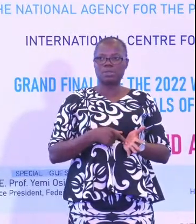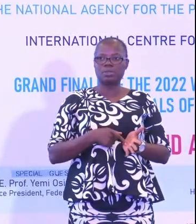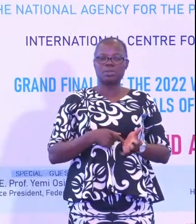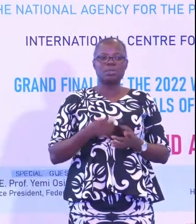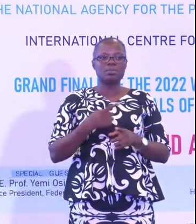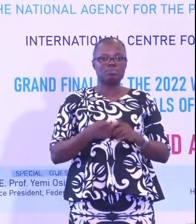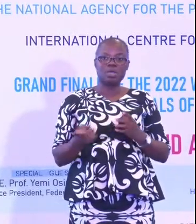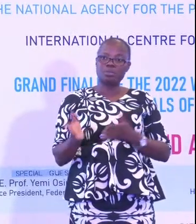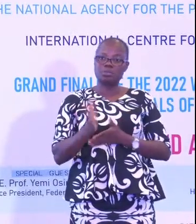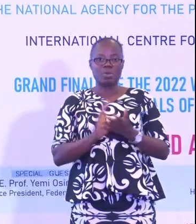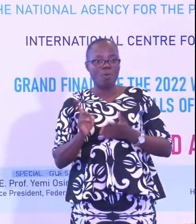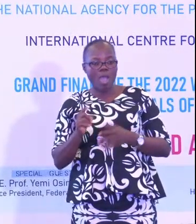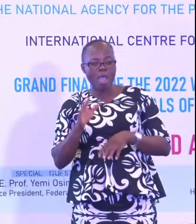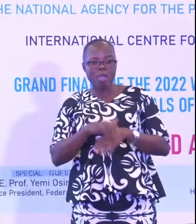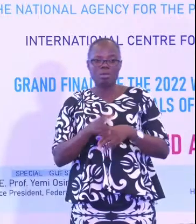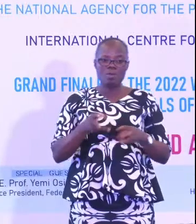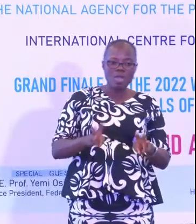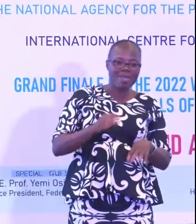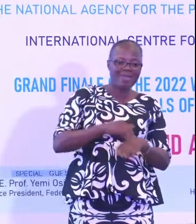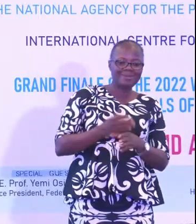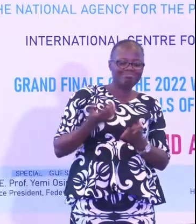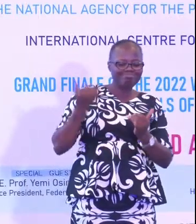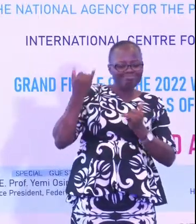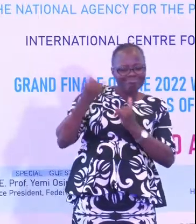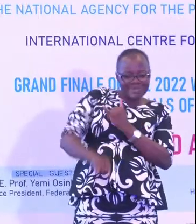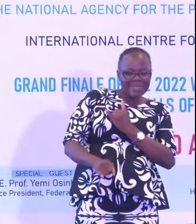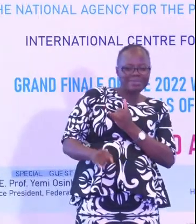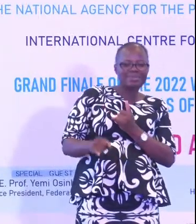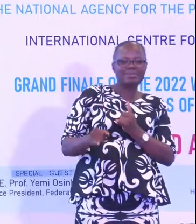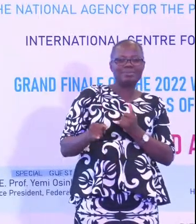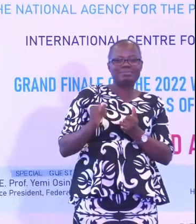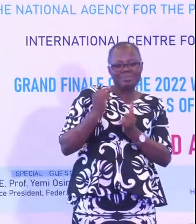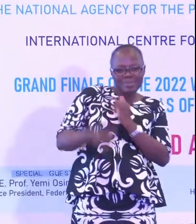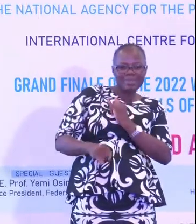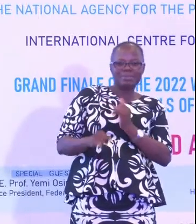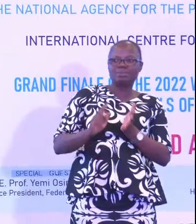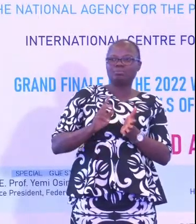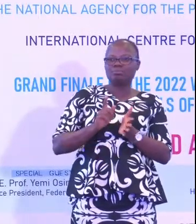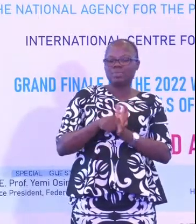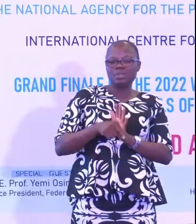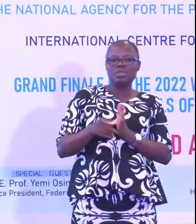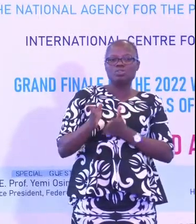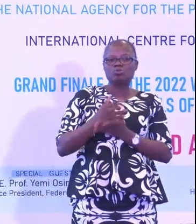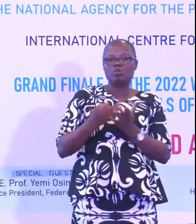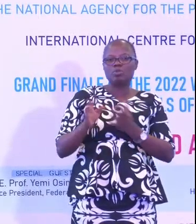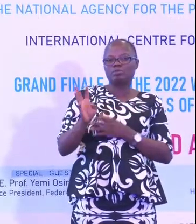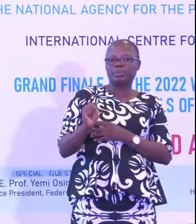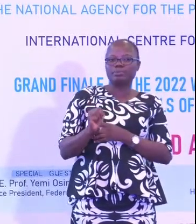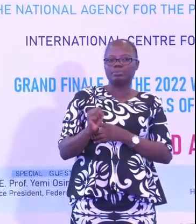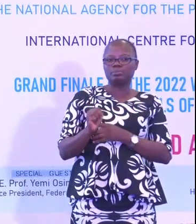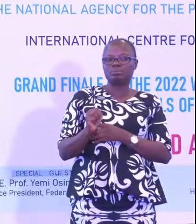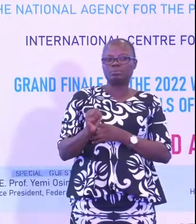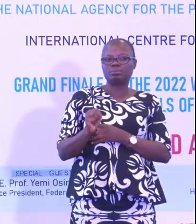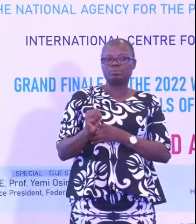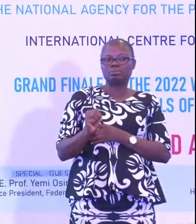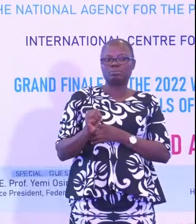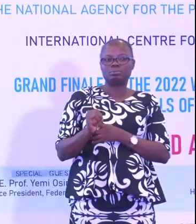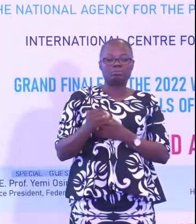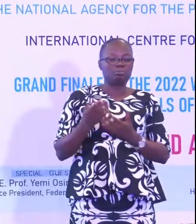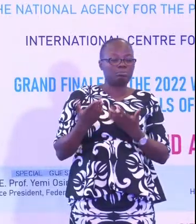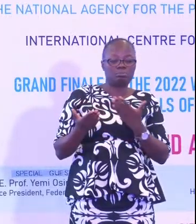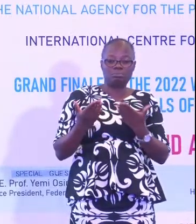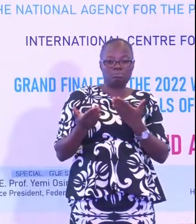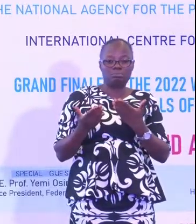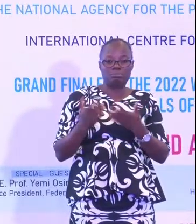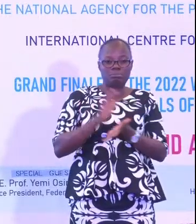but somewhere along the line, at the dying minutes, as it were, some of them, probably they